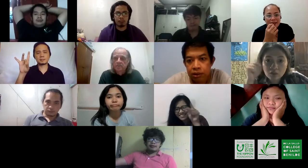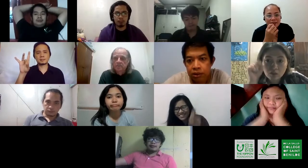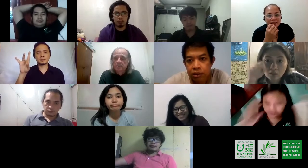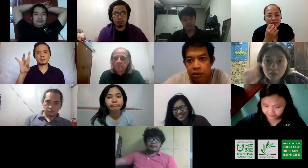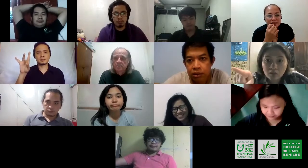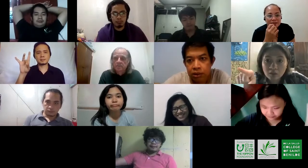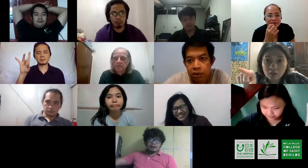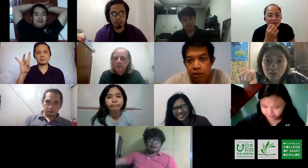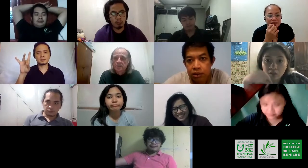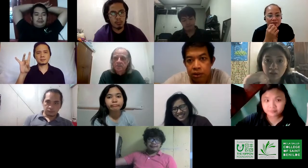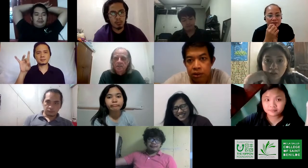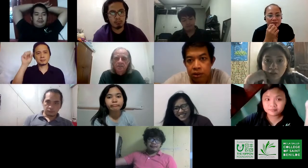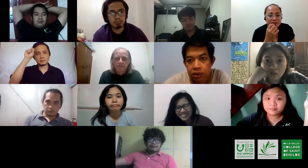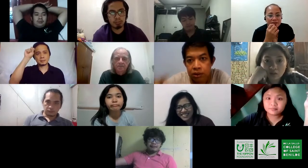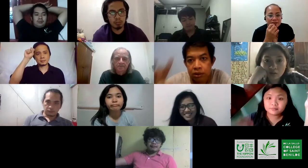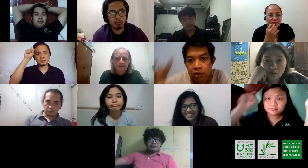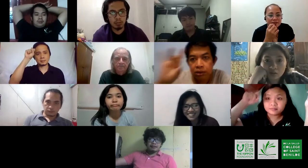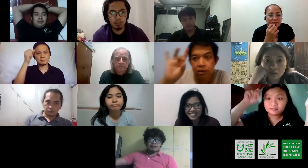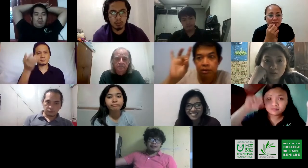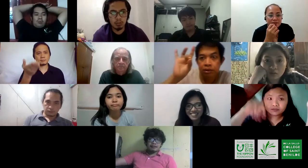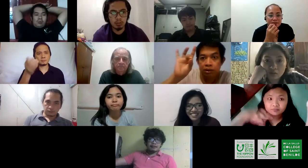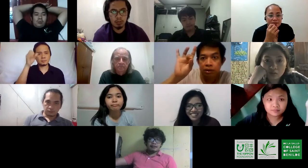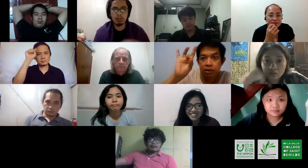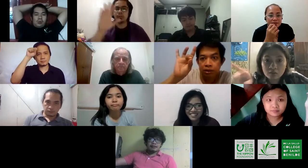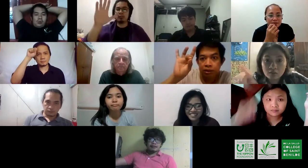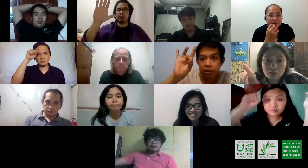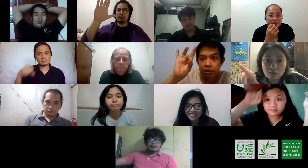his hand. Yeah, Shock.